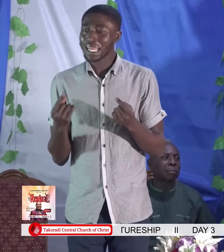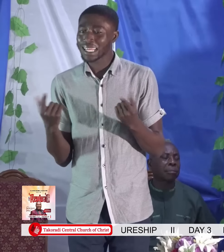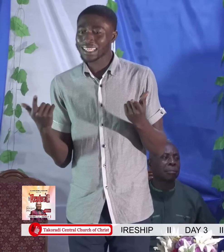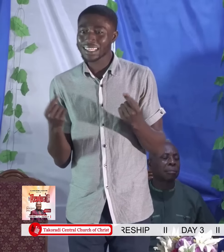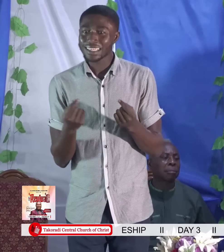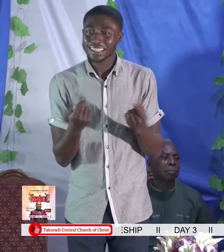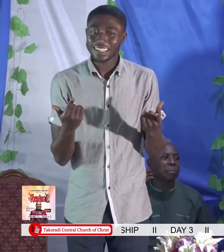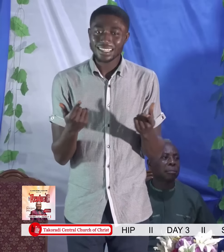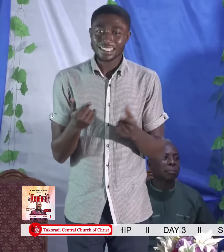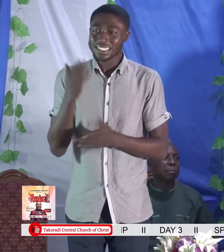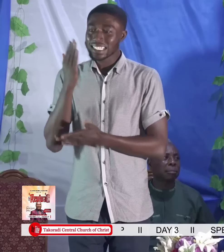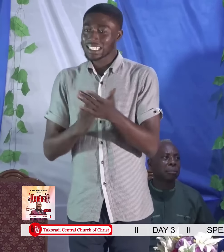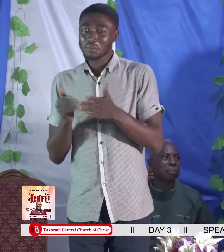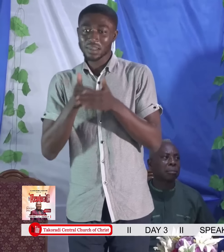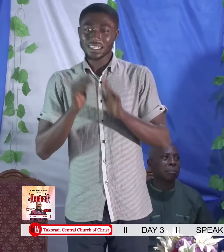boka ni sika no wo dia